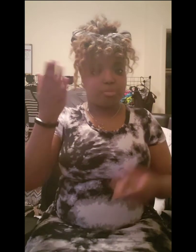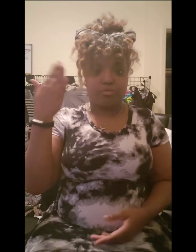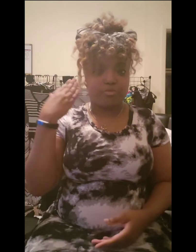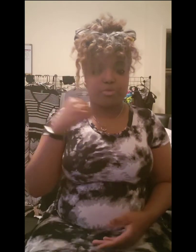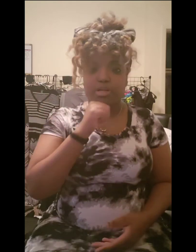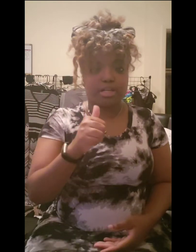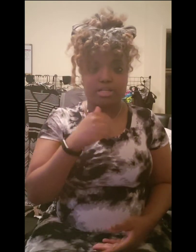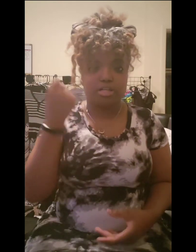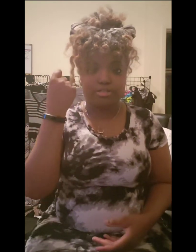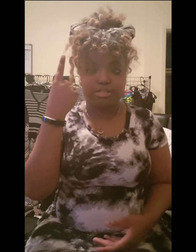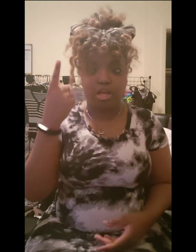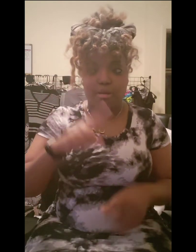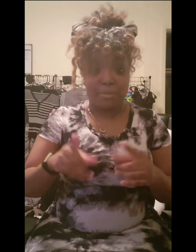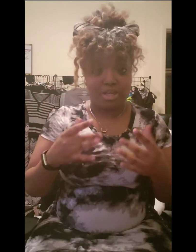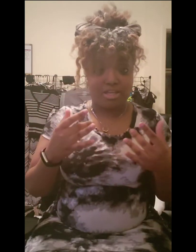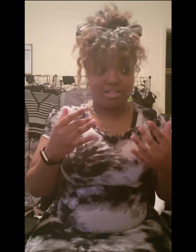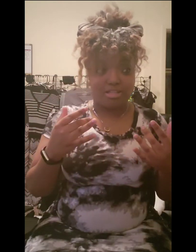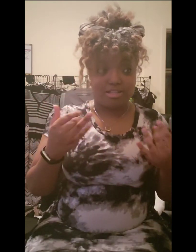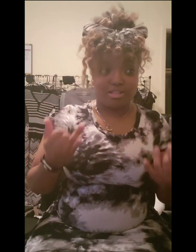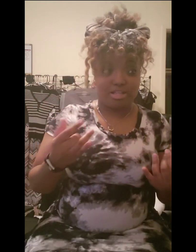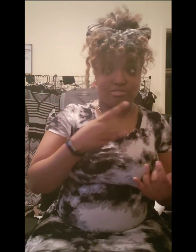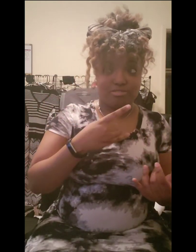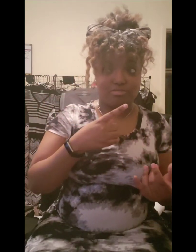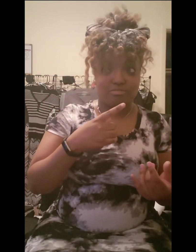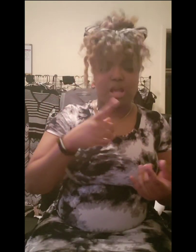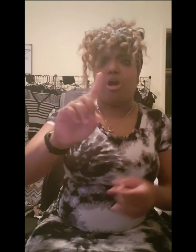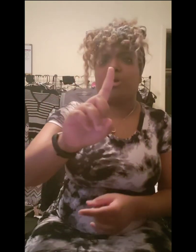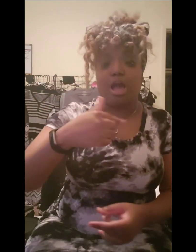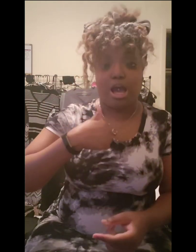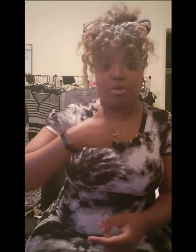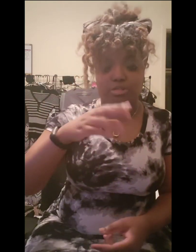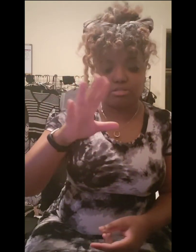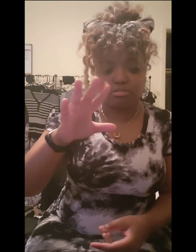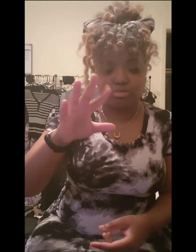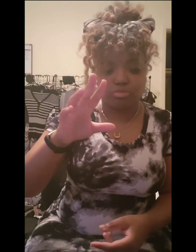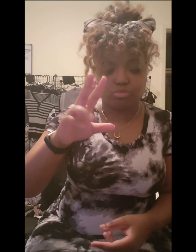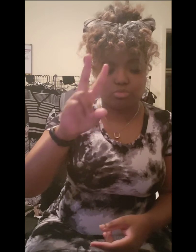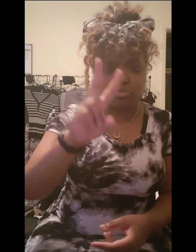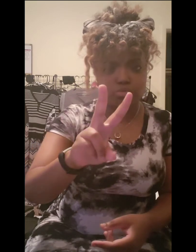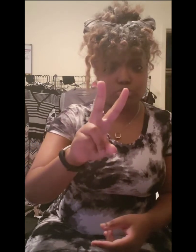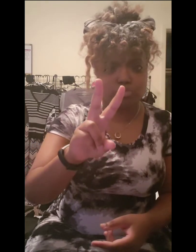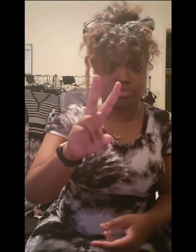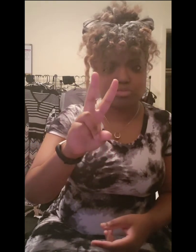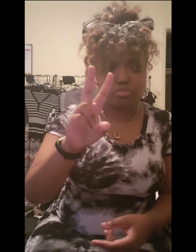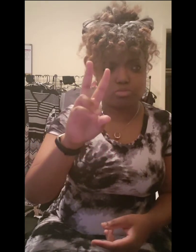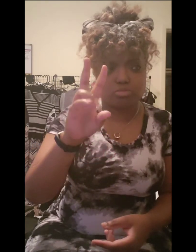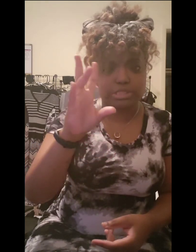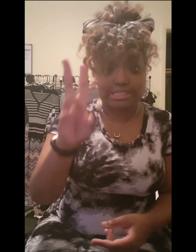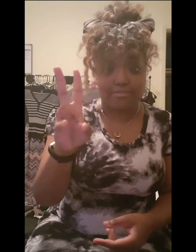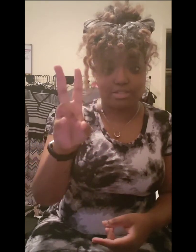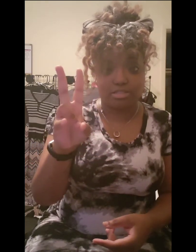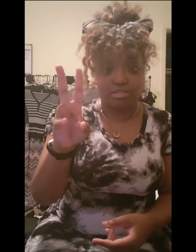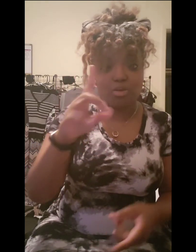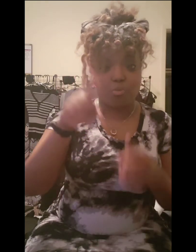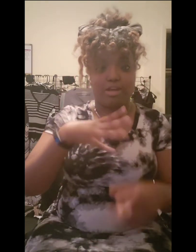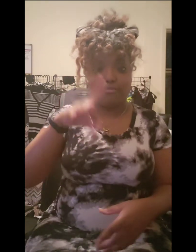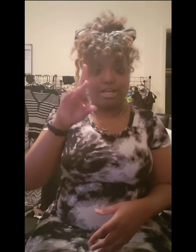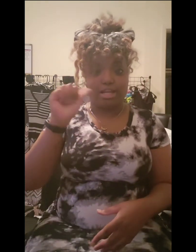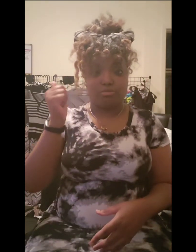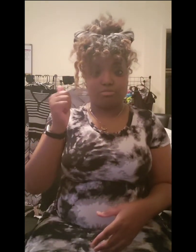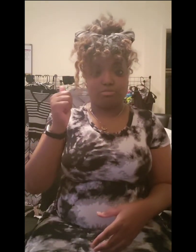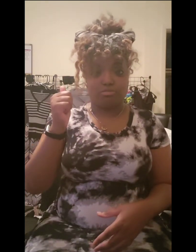hearing impaired, even though I thought I was hearing impaired for a whole different situation. It was a refreshing feeling to actually know